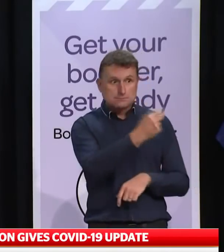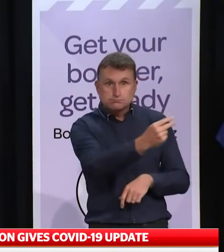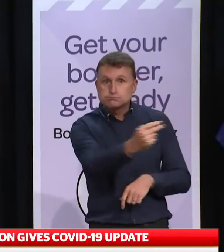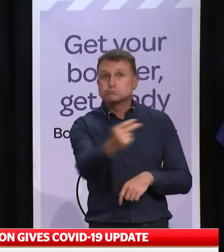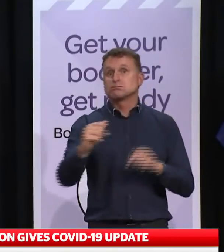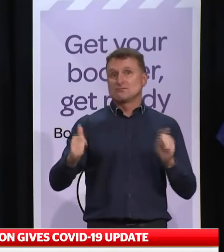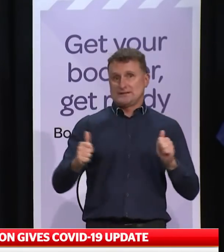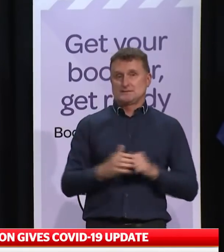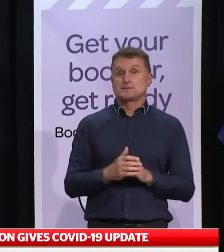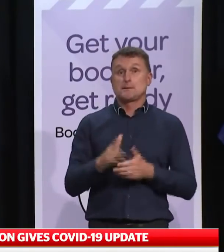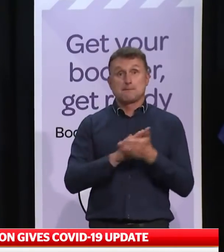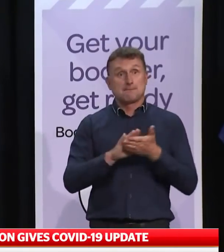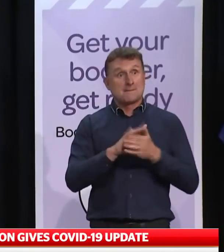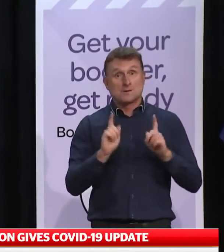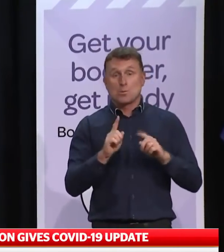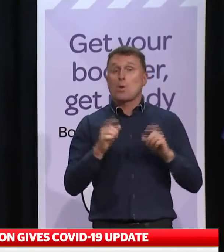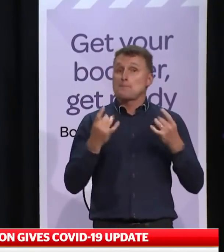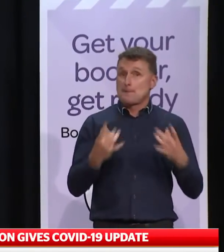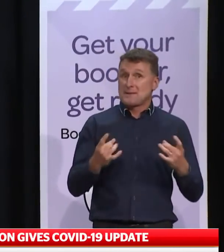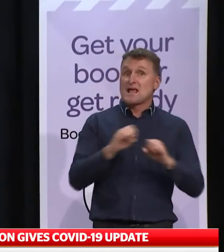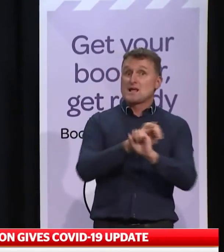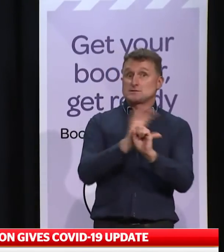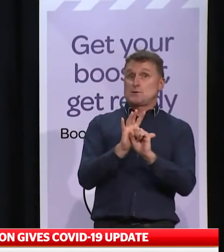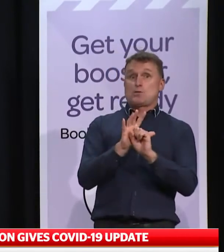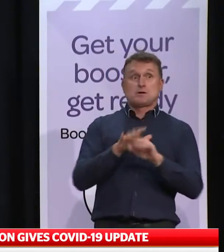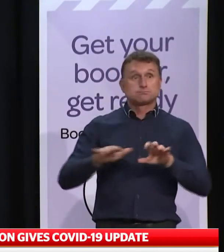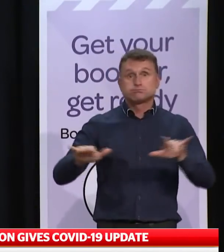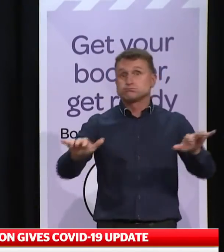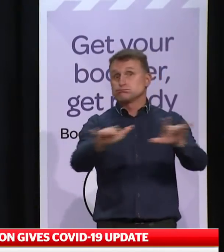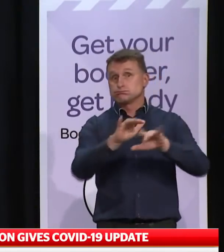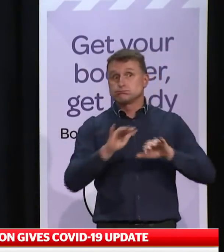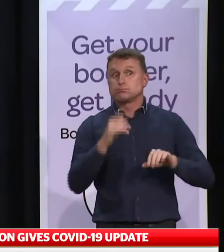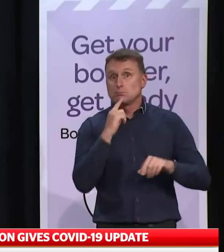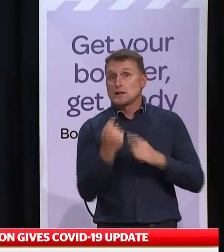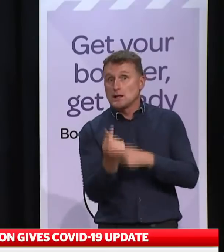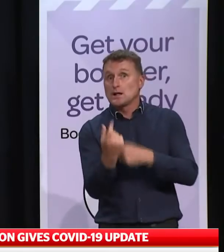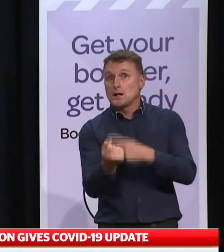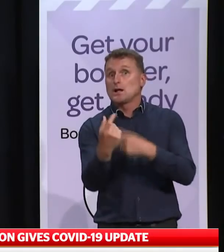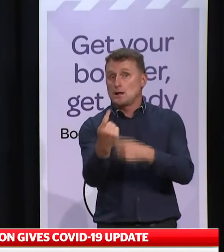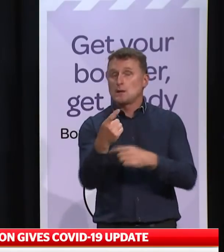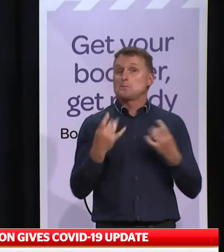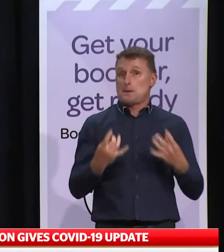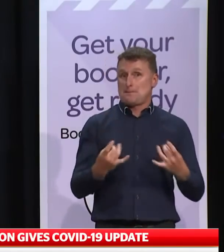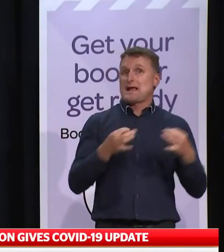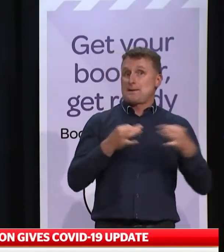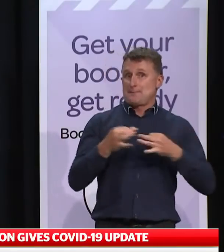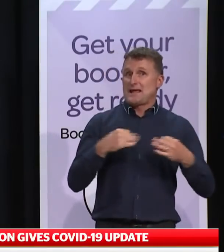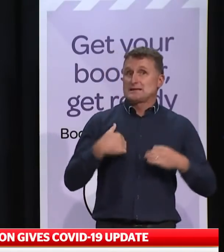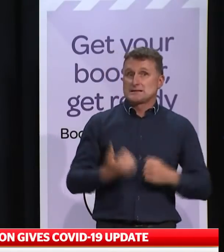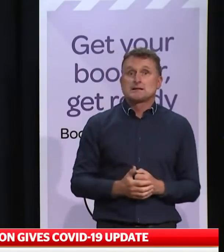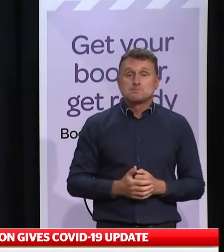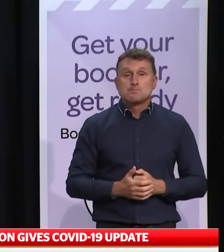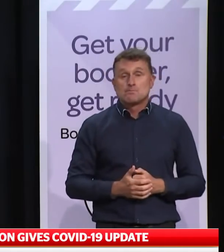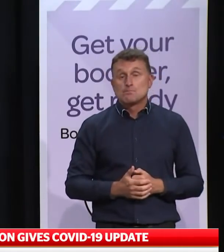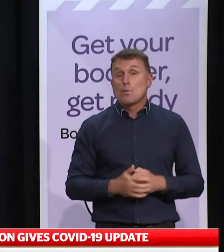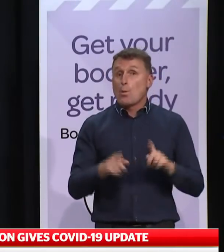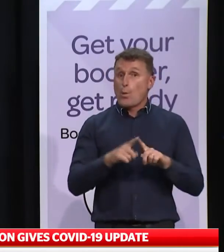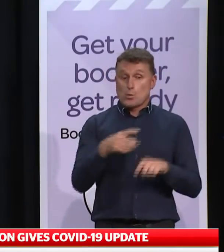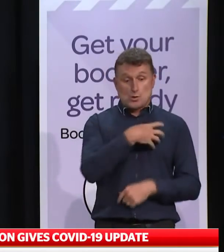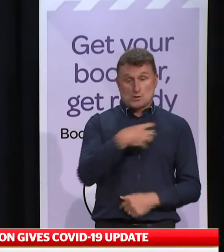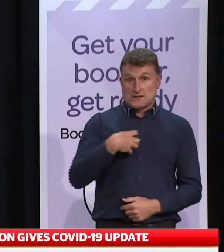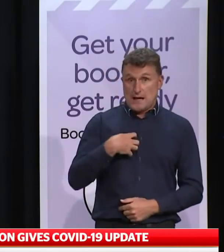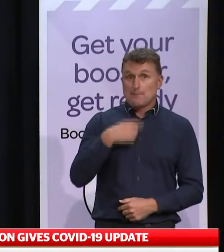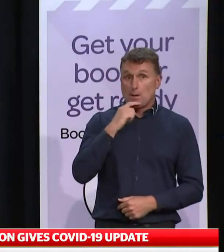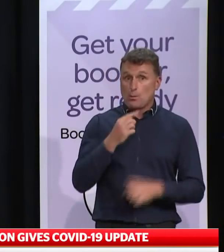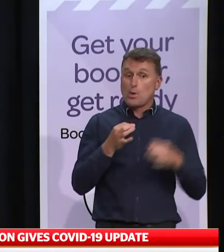further spread, many more cases, and in a quicker time frame over the next few weeks. The government is preparing for a move to